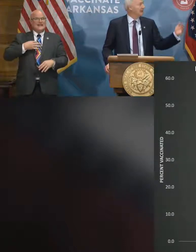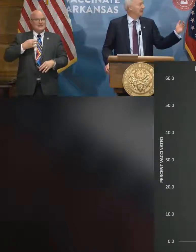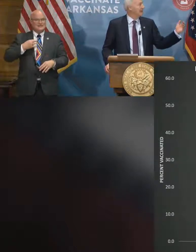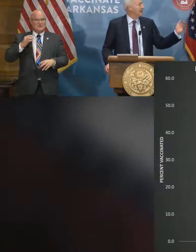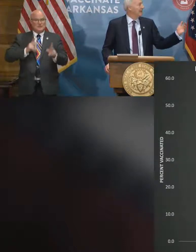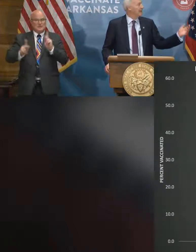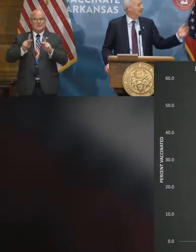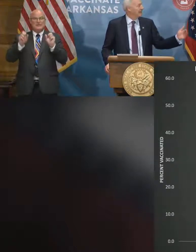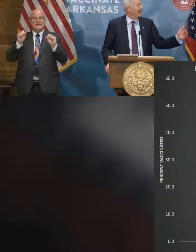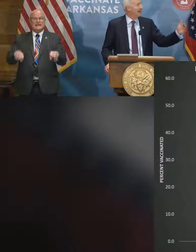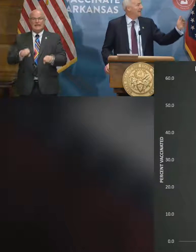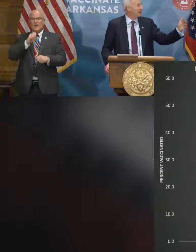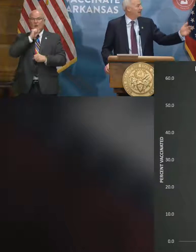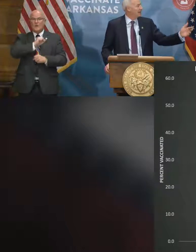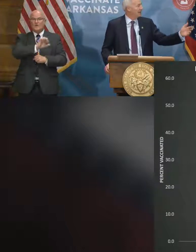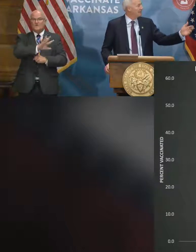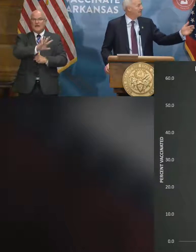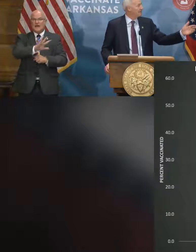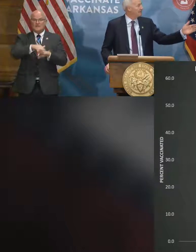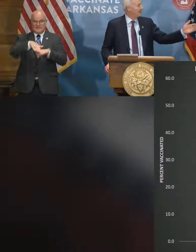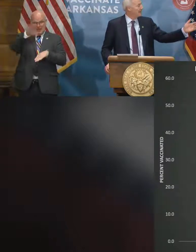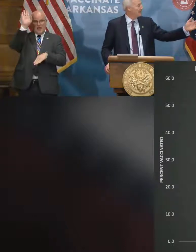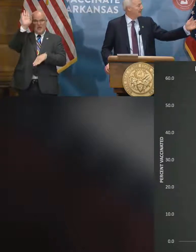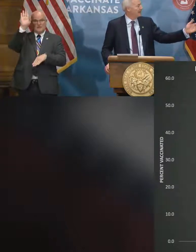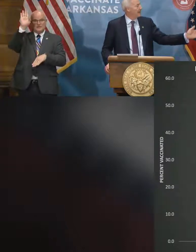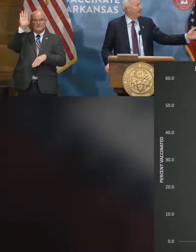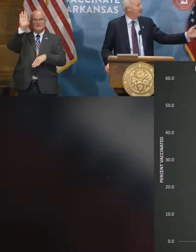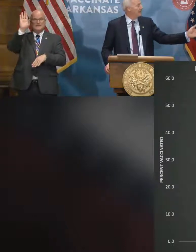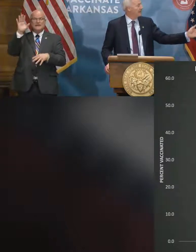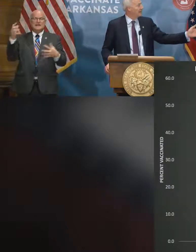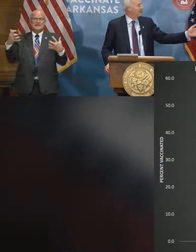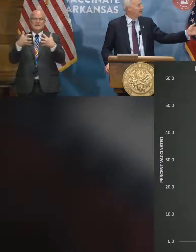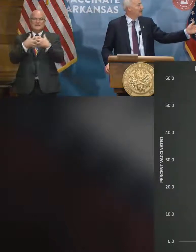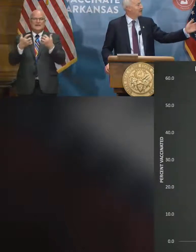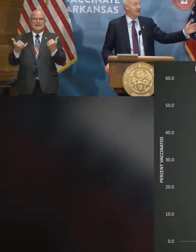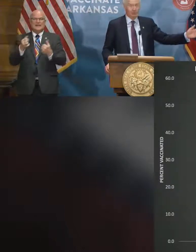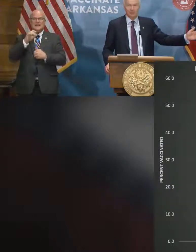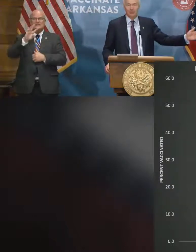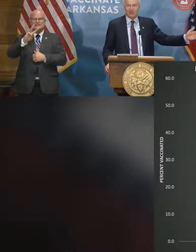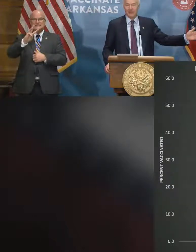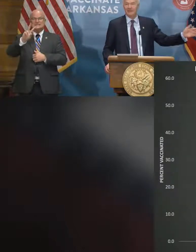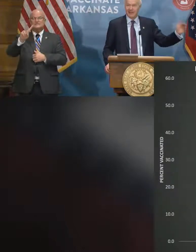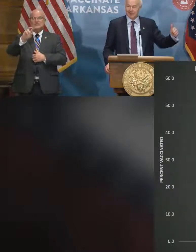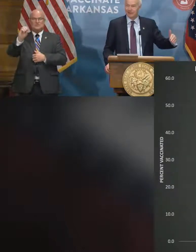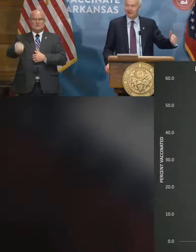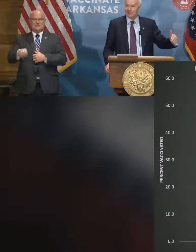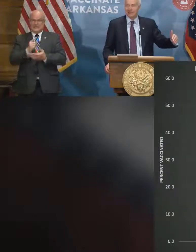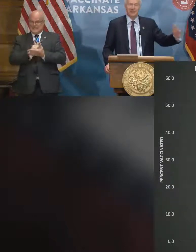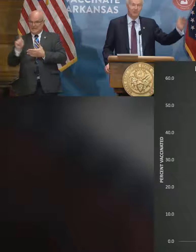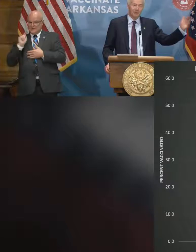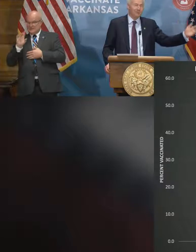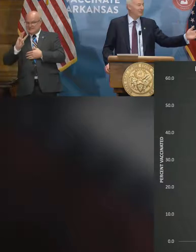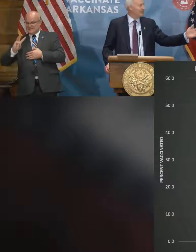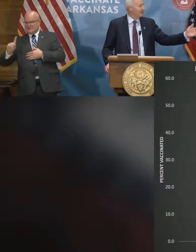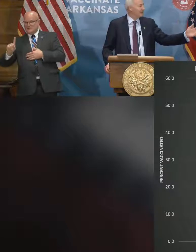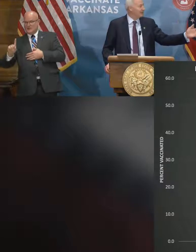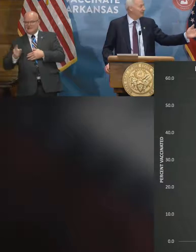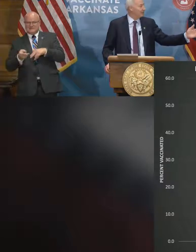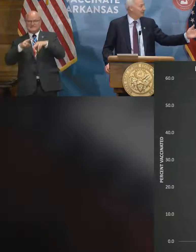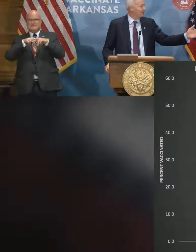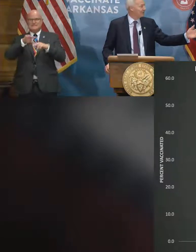population, age 5 and above, combines now at 62%. Last week it was 61. We're